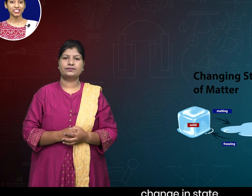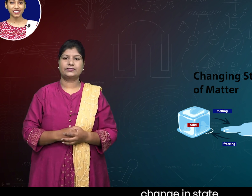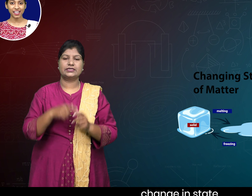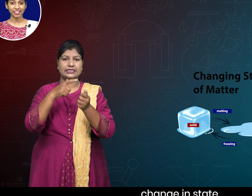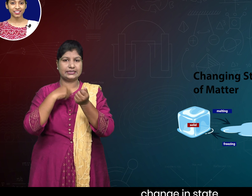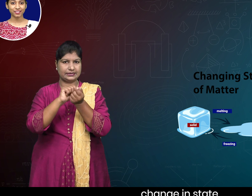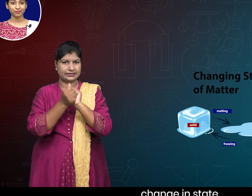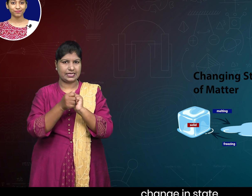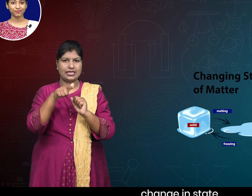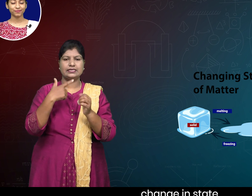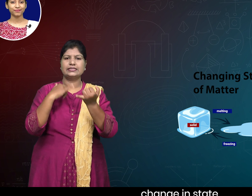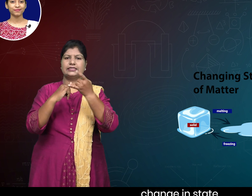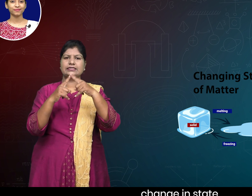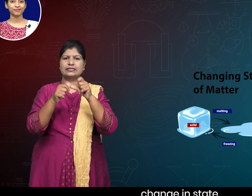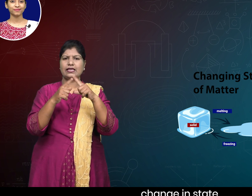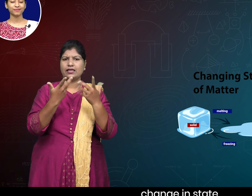change in state.